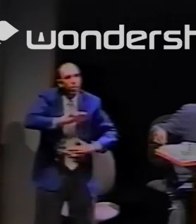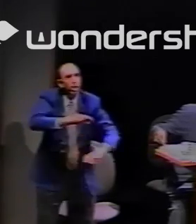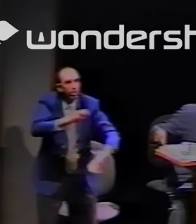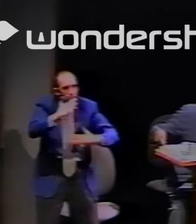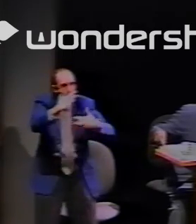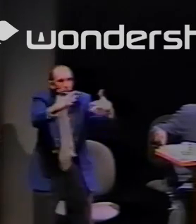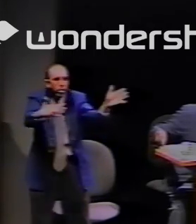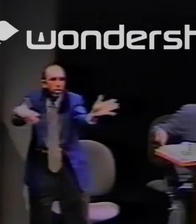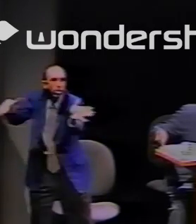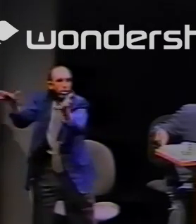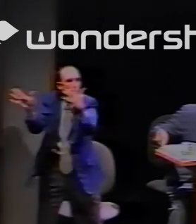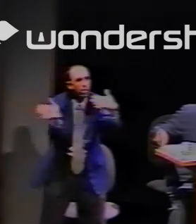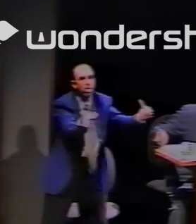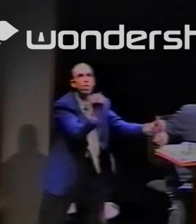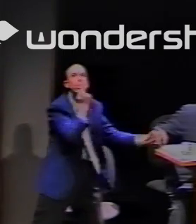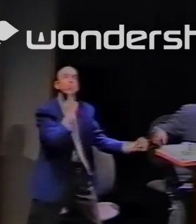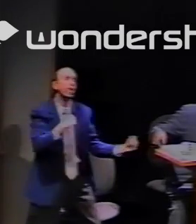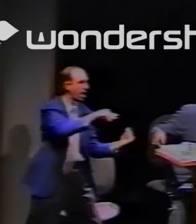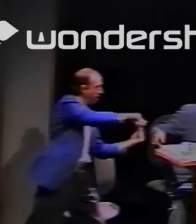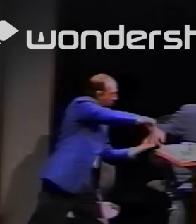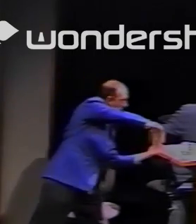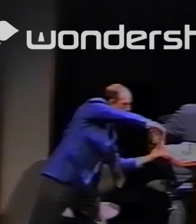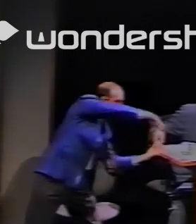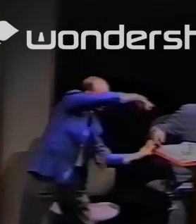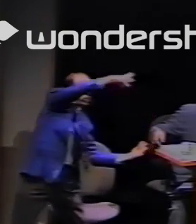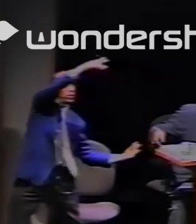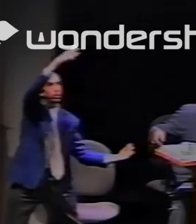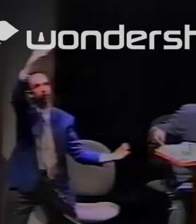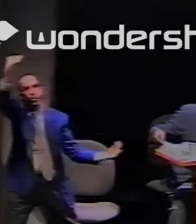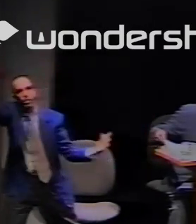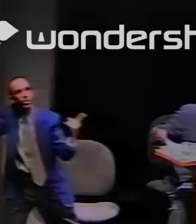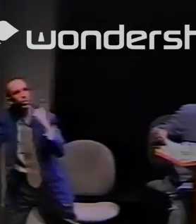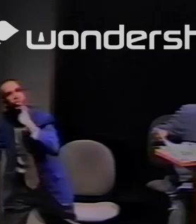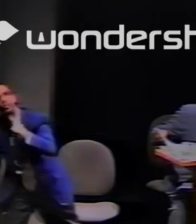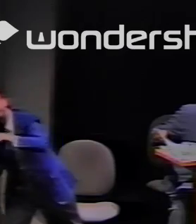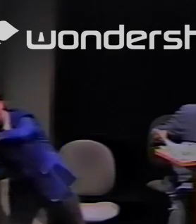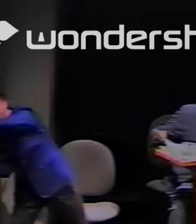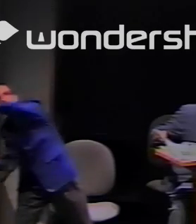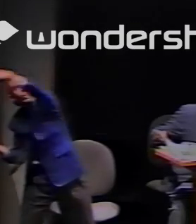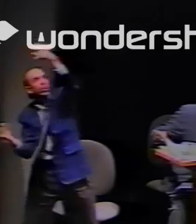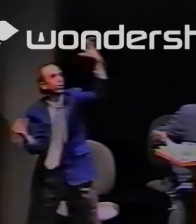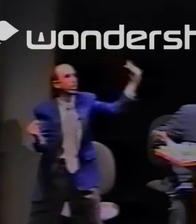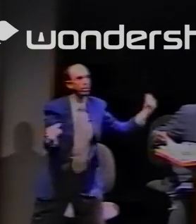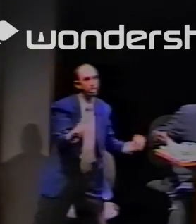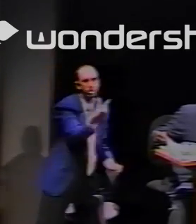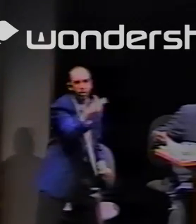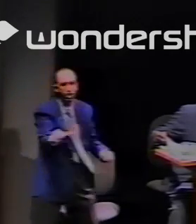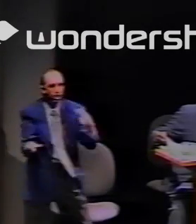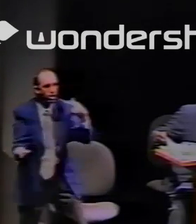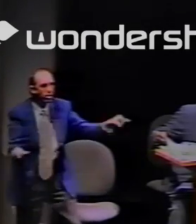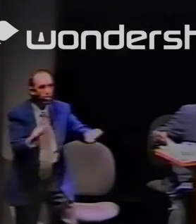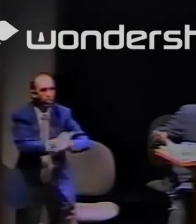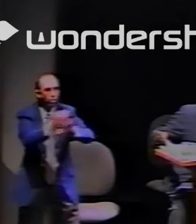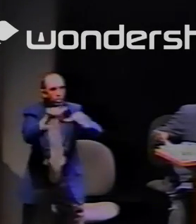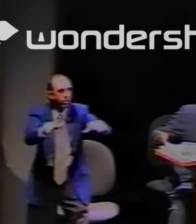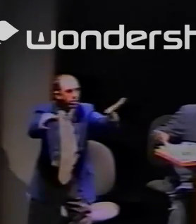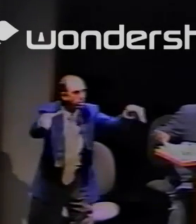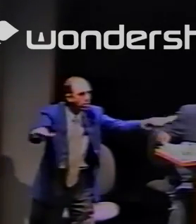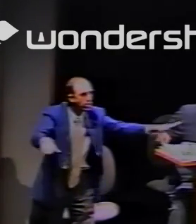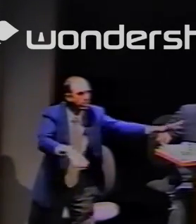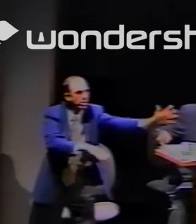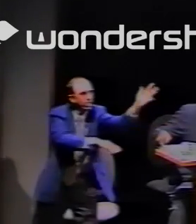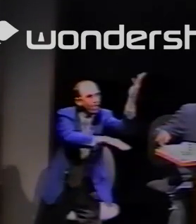red races through the warm wind from one end of the sky to the other. Just beyond a green